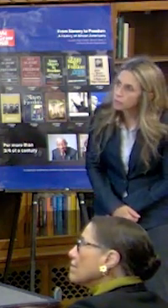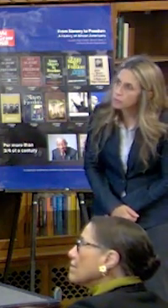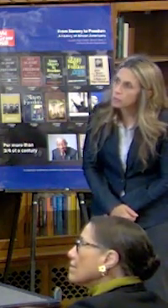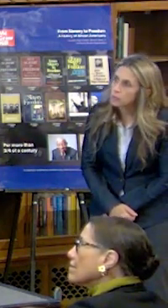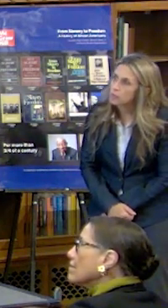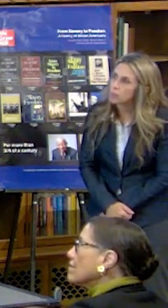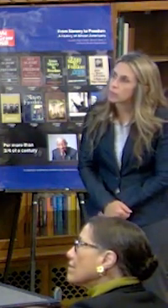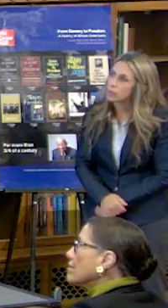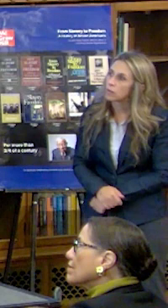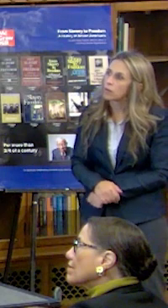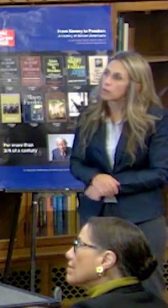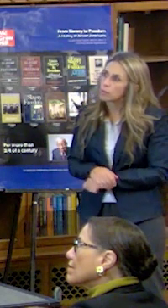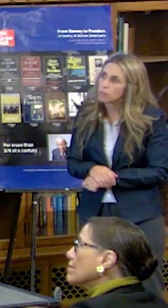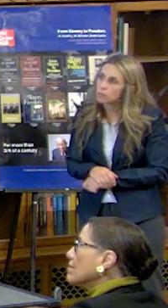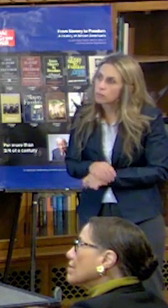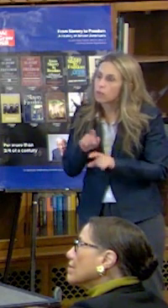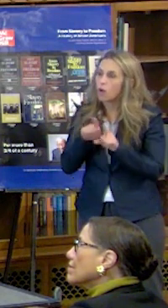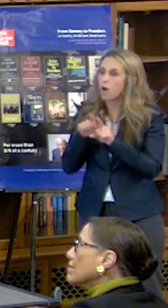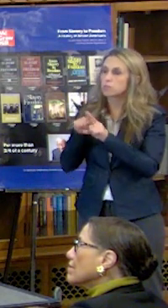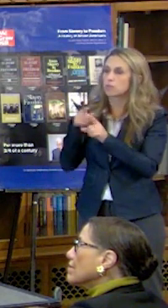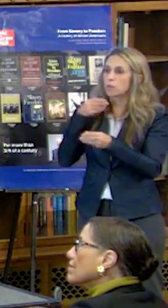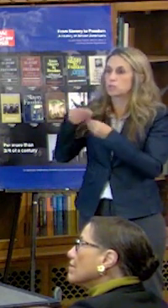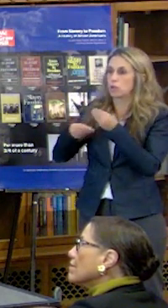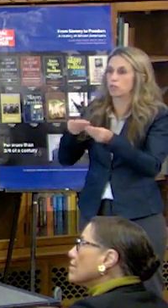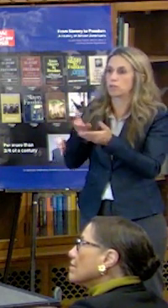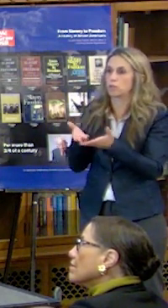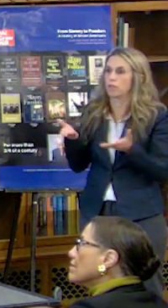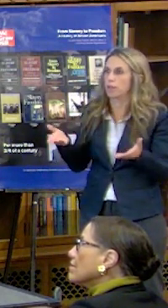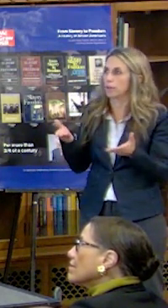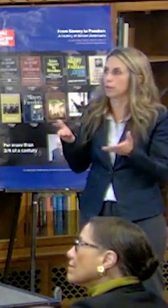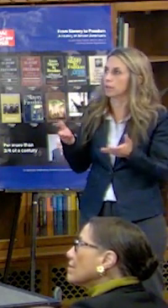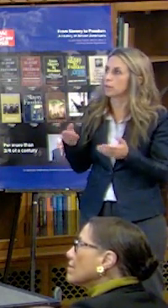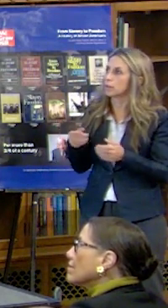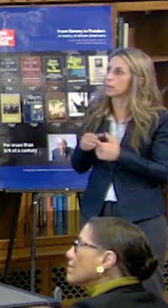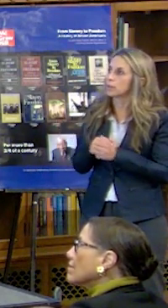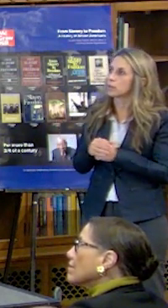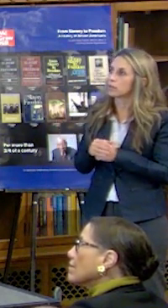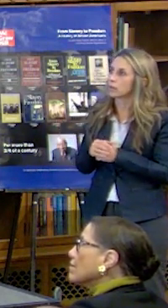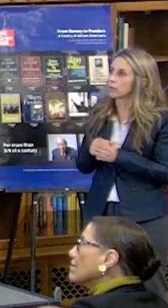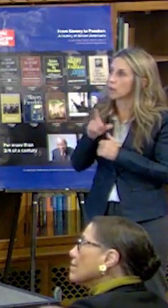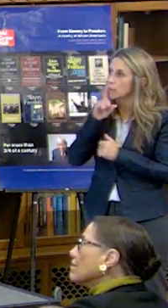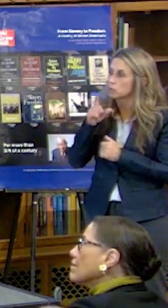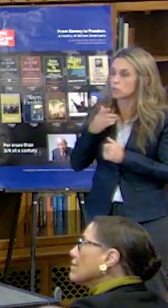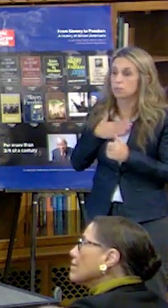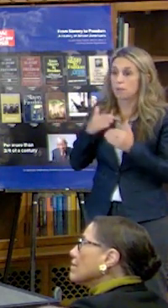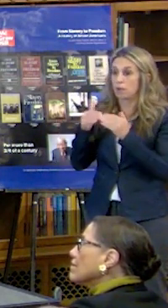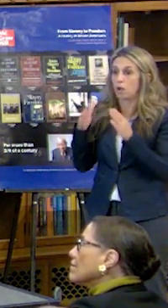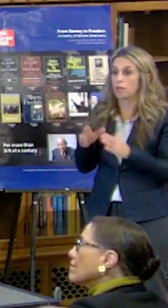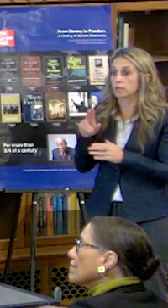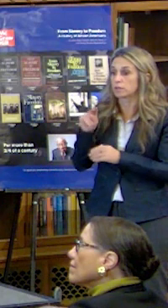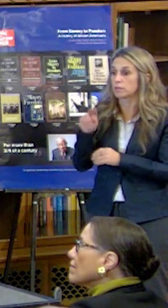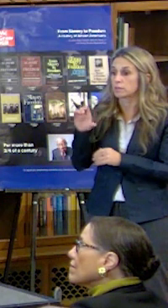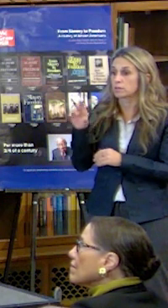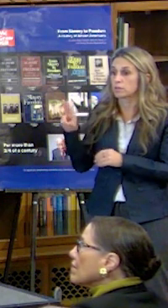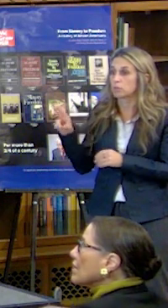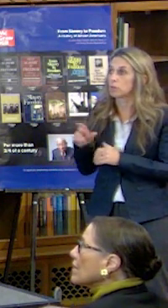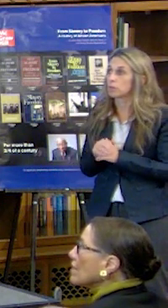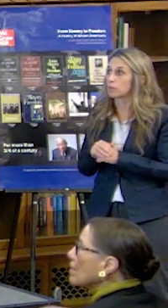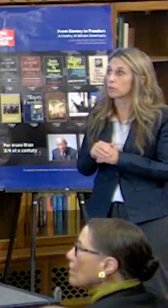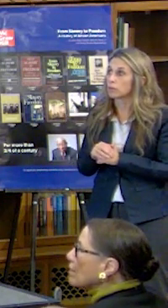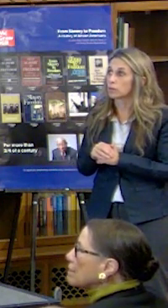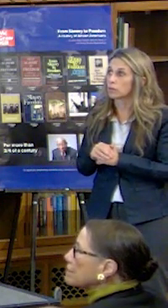Professor it's also a generational thing I'm sure and my colleagues experience